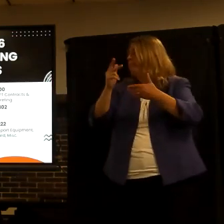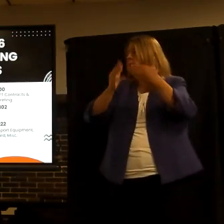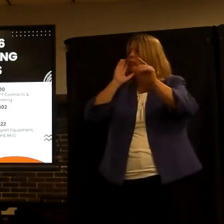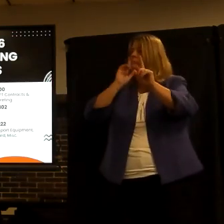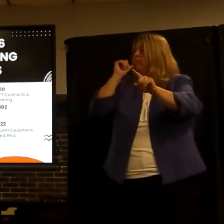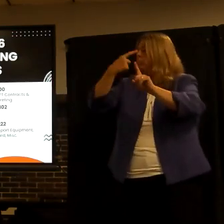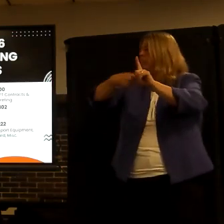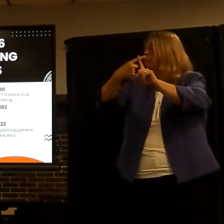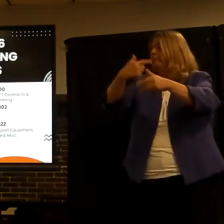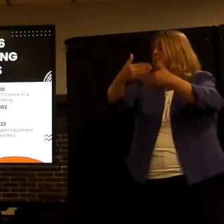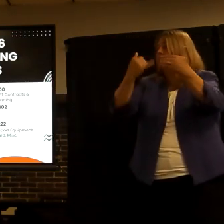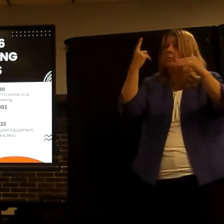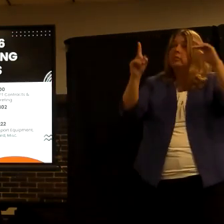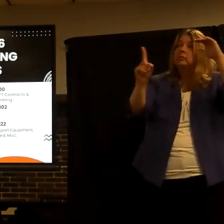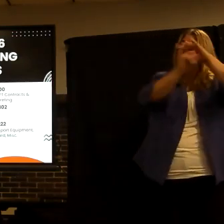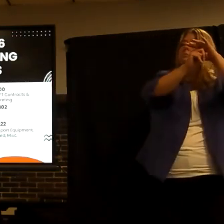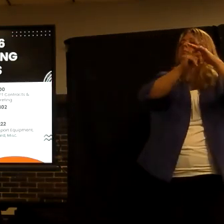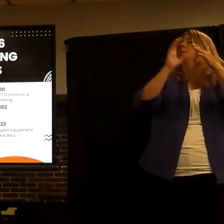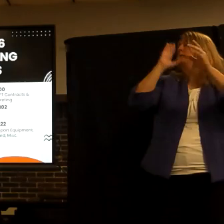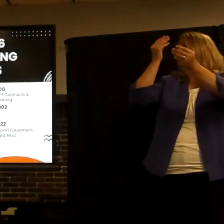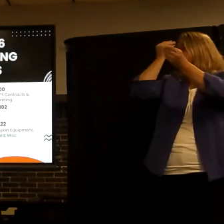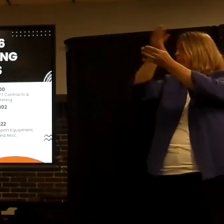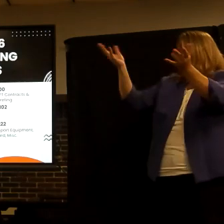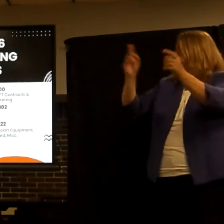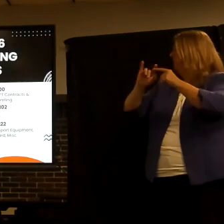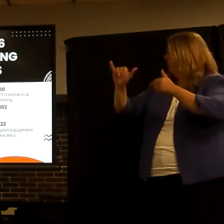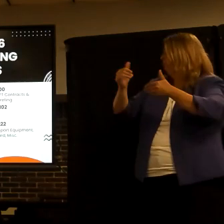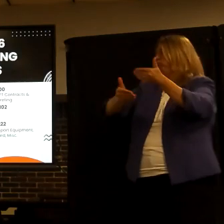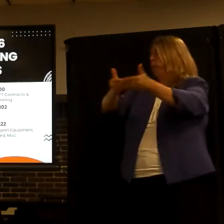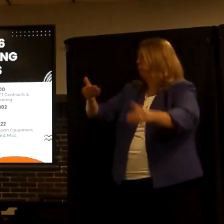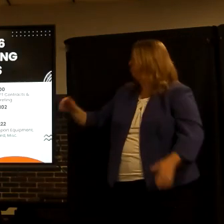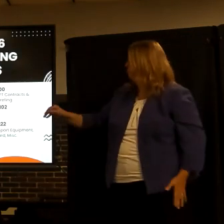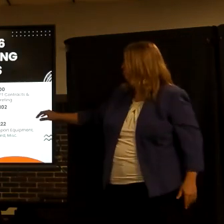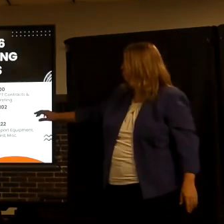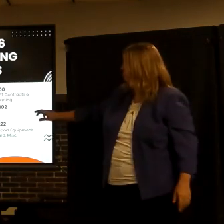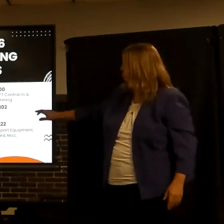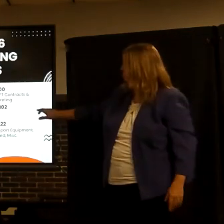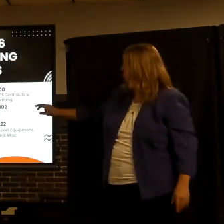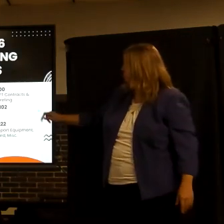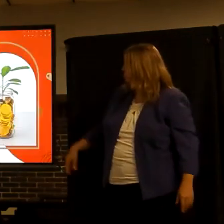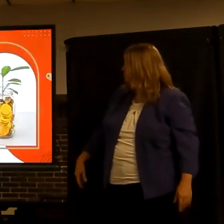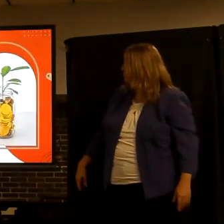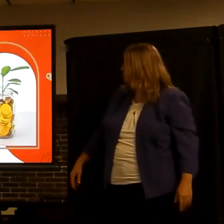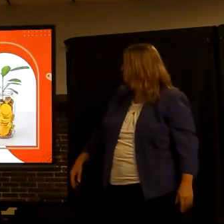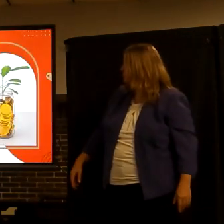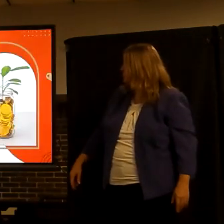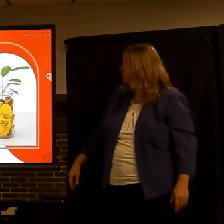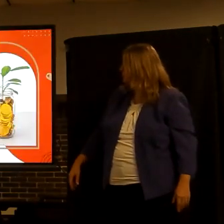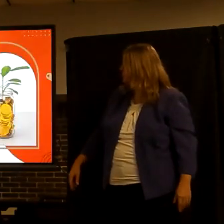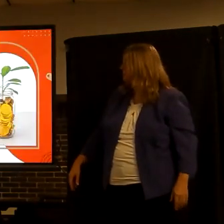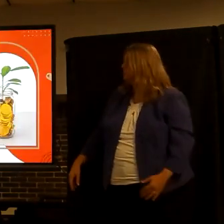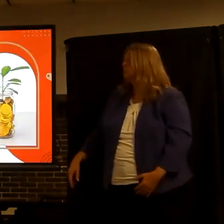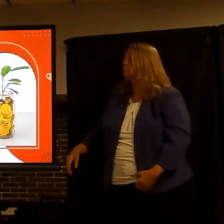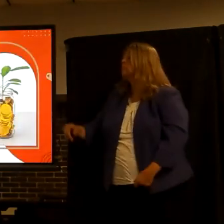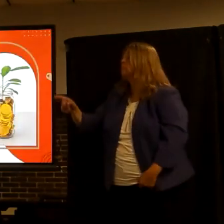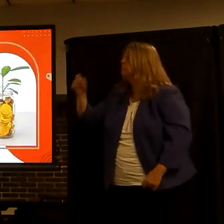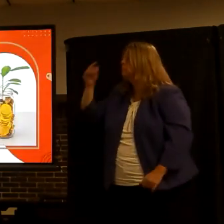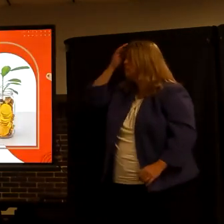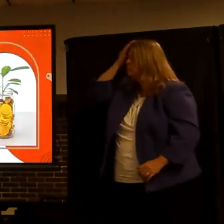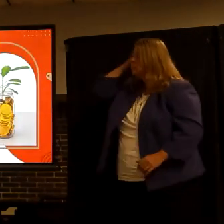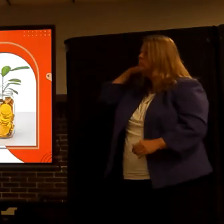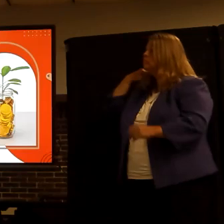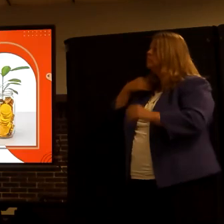Again, just wanting to report where we stand. We are on track. If there's anything, an anomaly that arises, I'll make sure to communicate that with